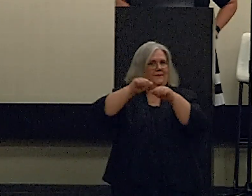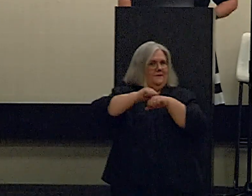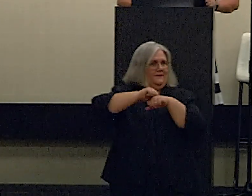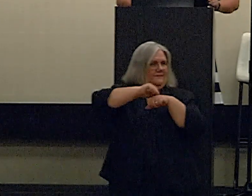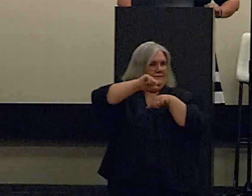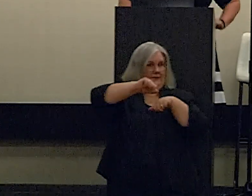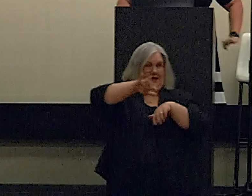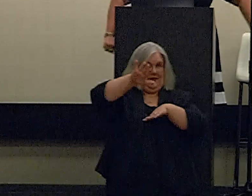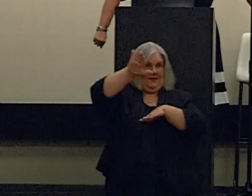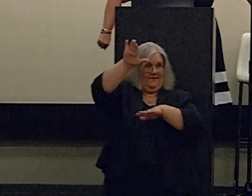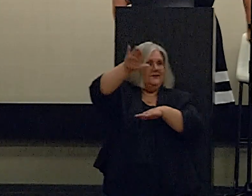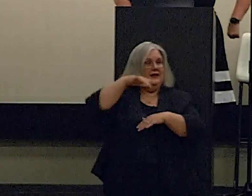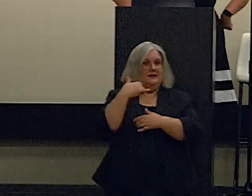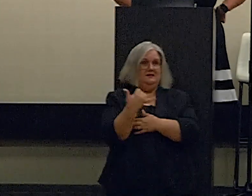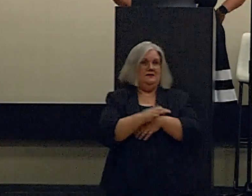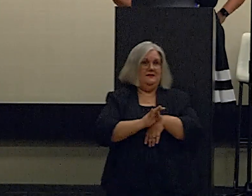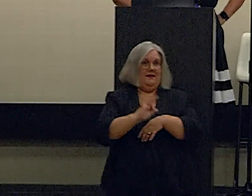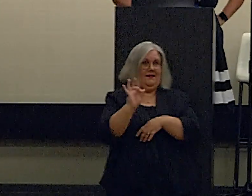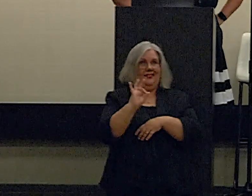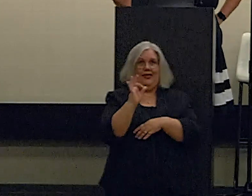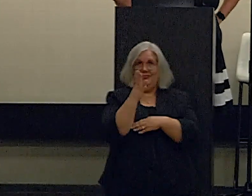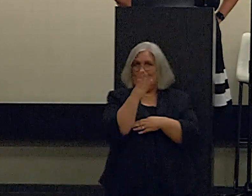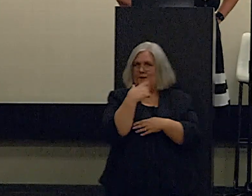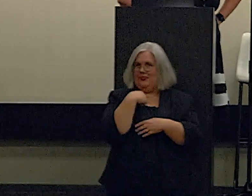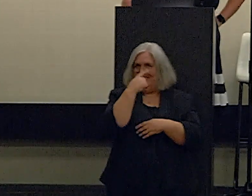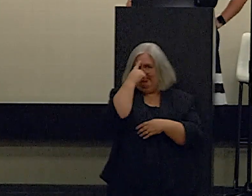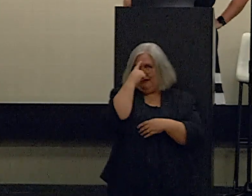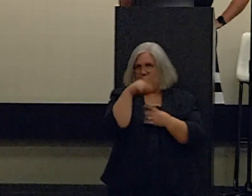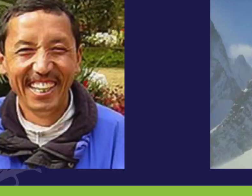At 9 o'clock in the morning? Yeah, that's right. I'm thinking about hiking.